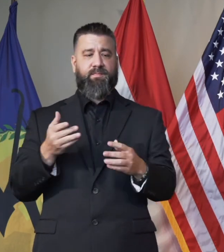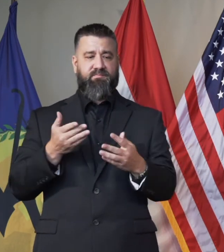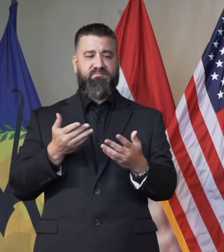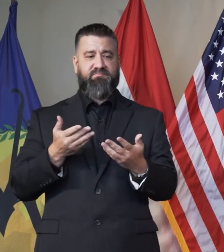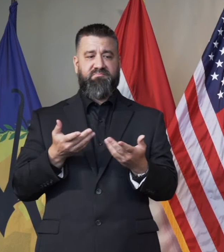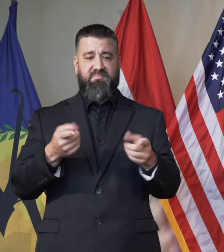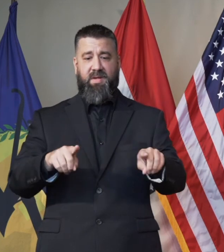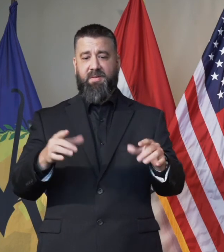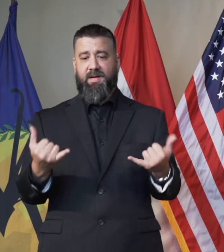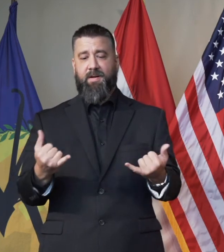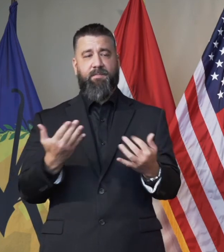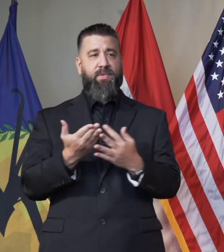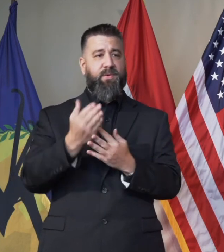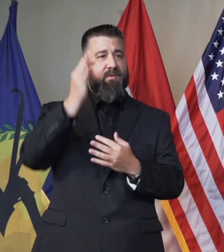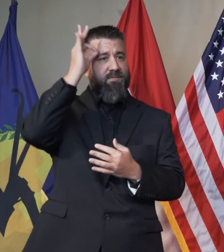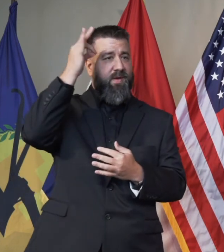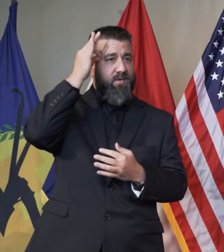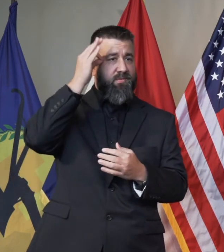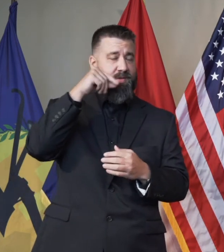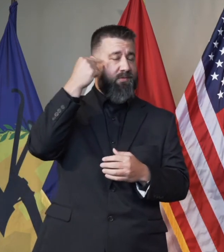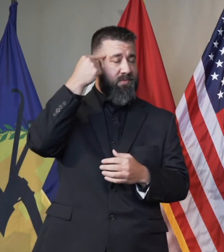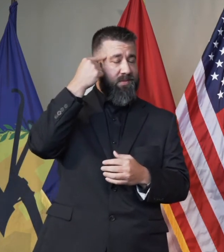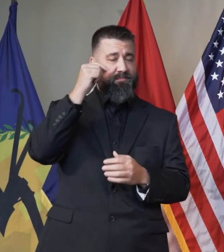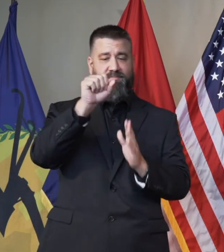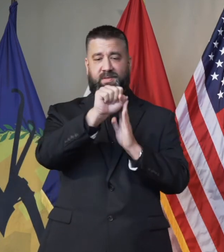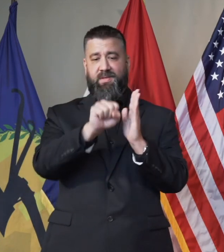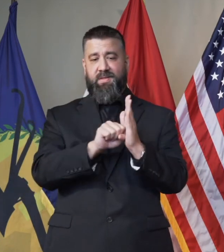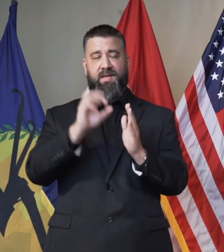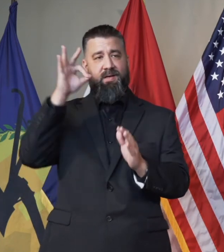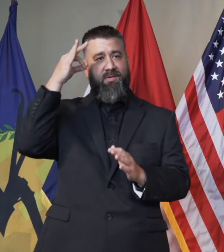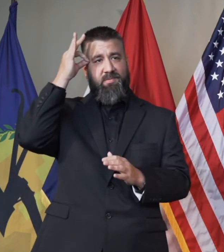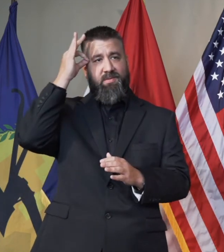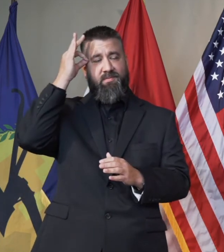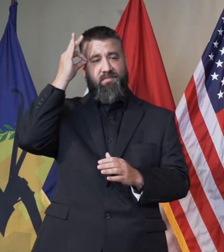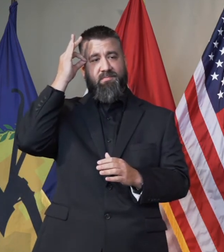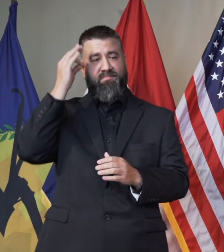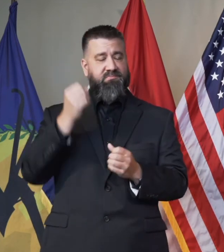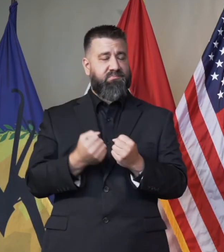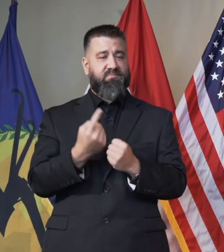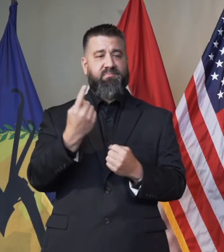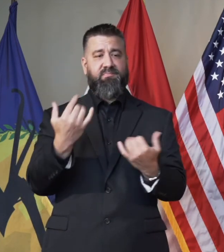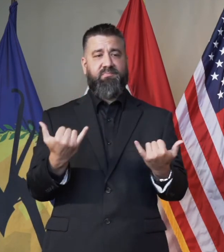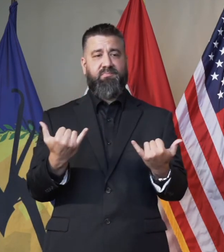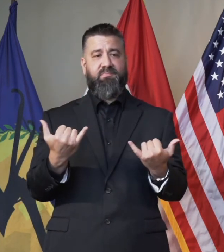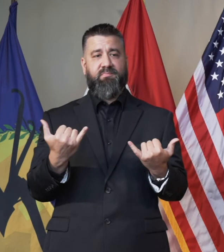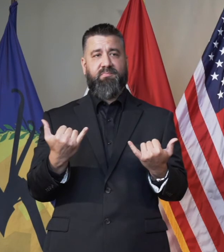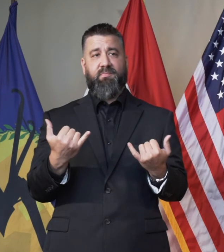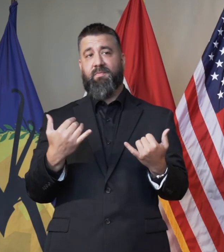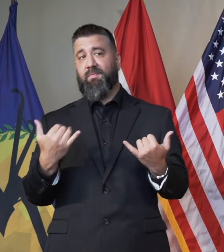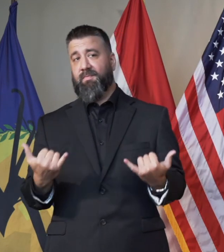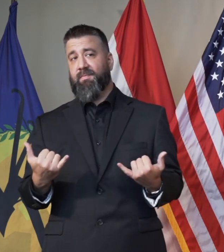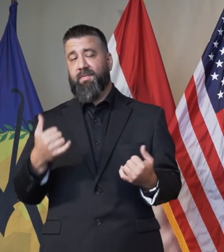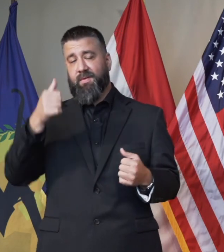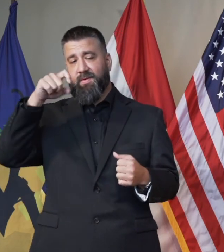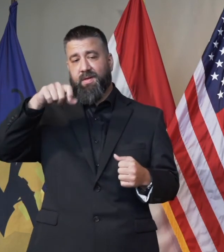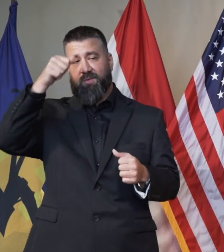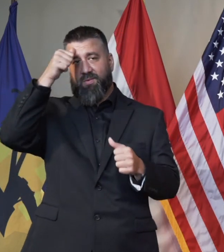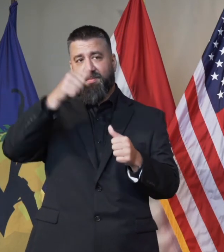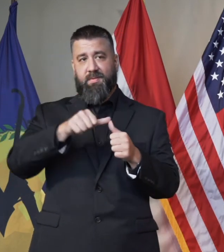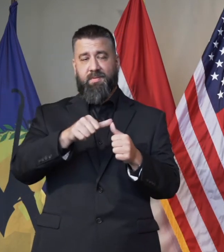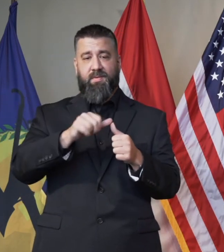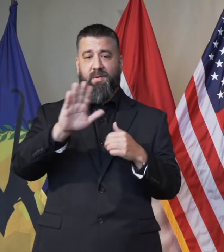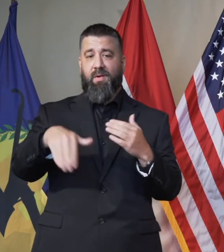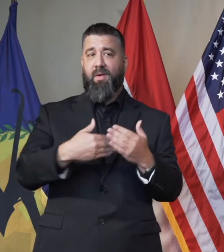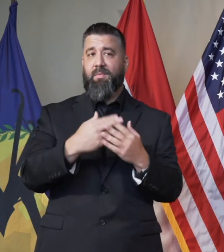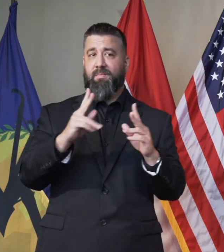systems here, and through our county health department. In the meantime, we do need people to remember to get